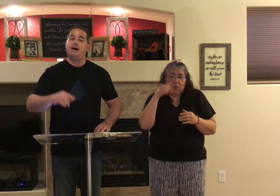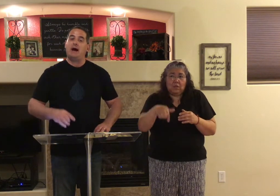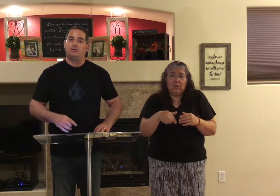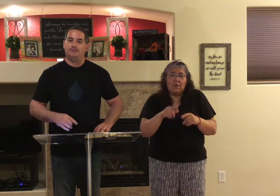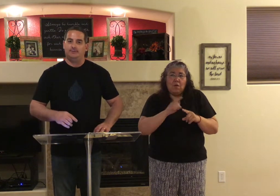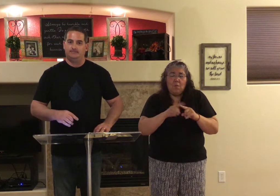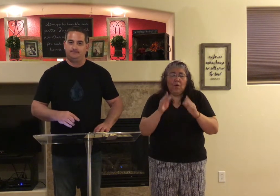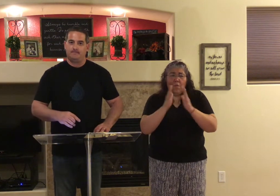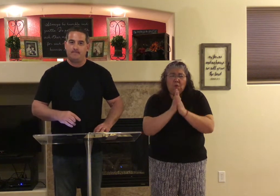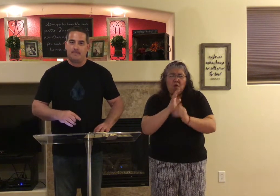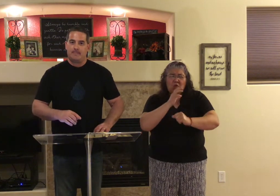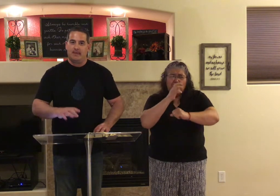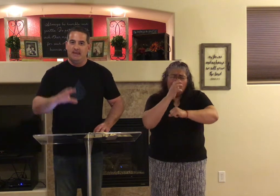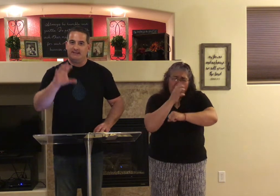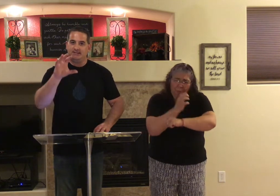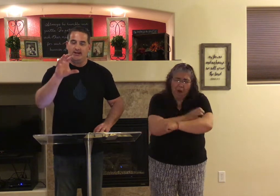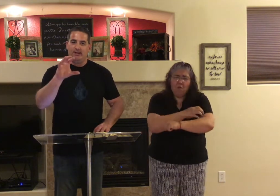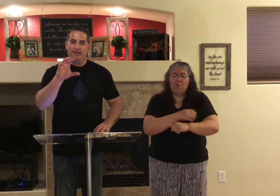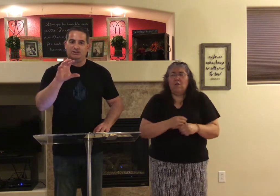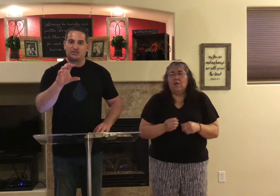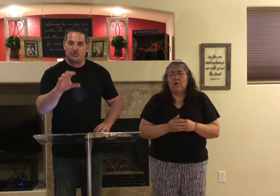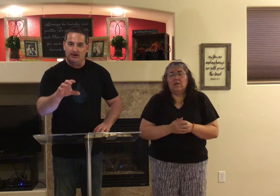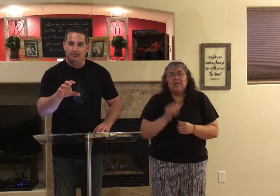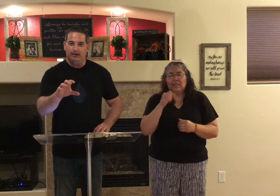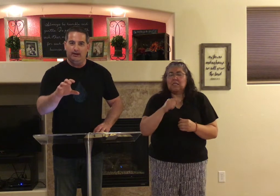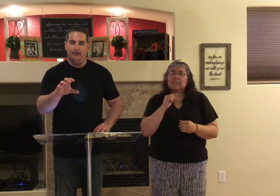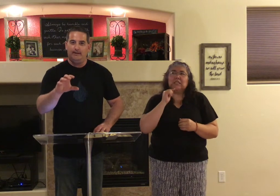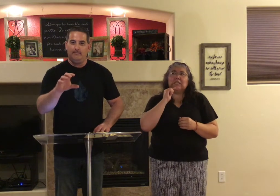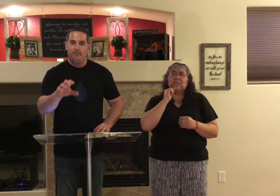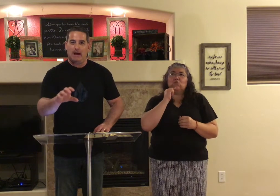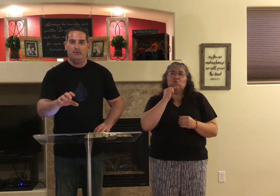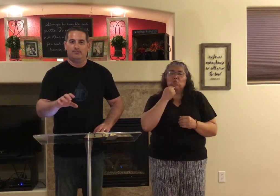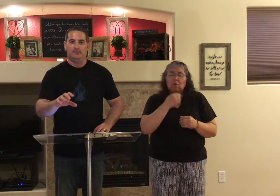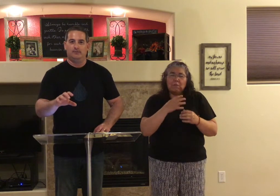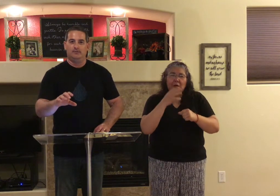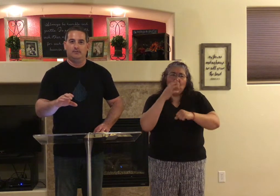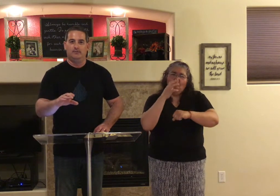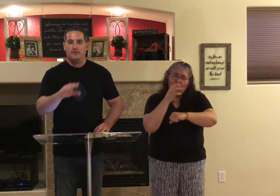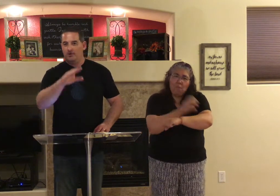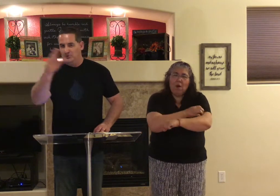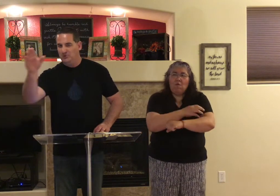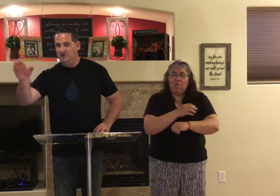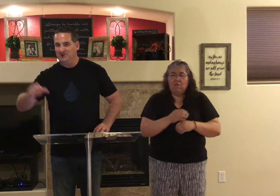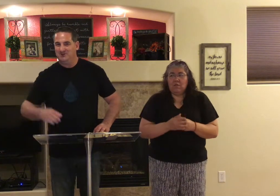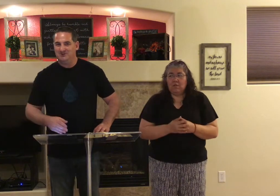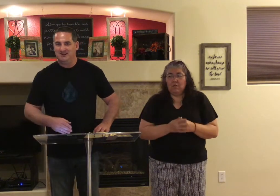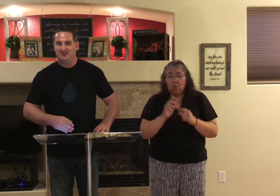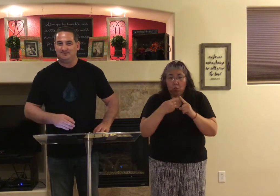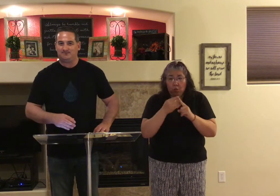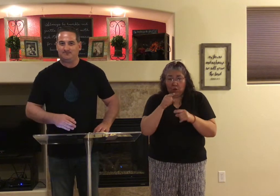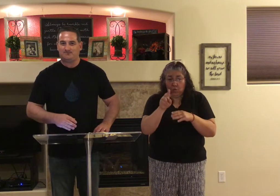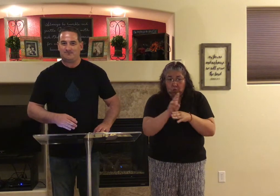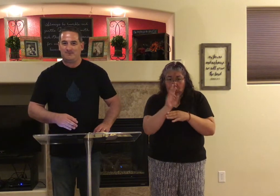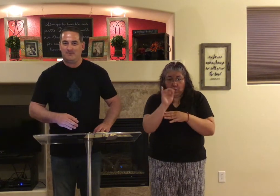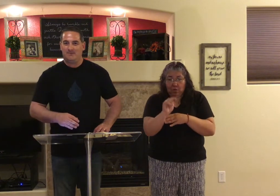prayer is powerful. It is extremely powerful when you use